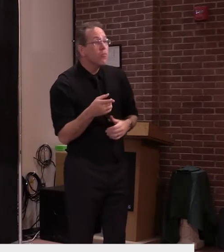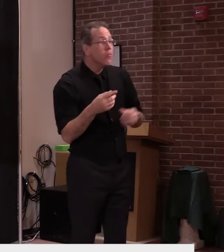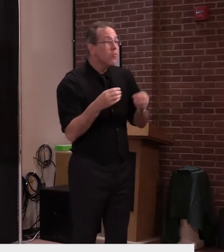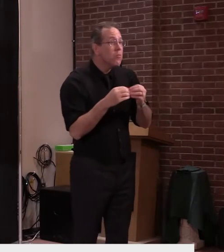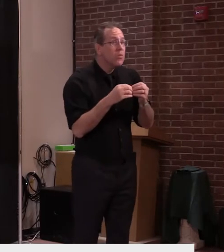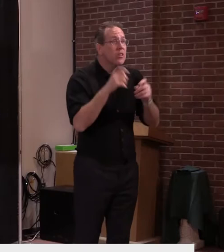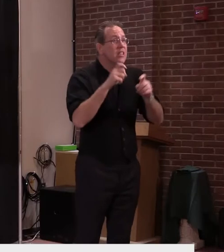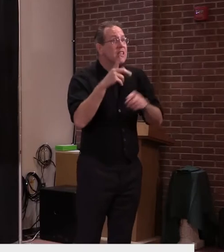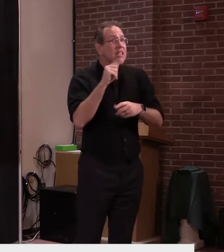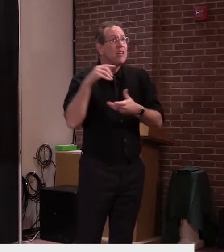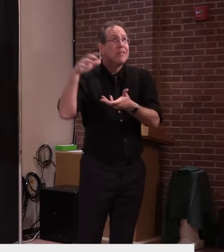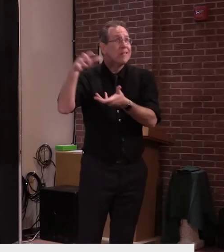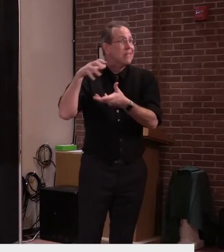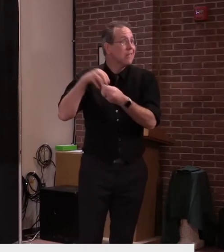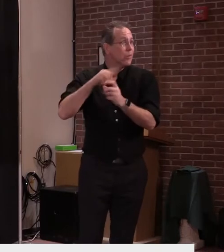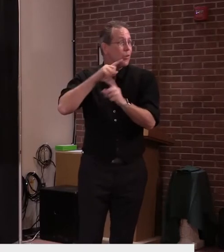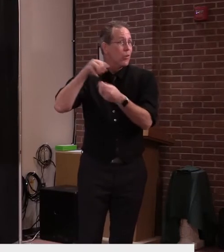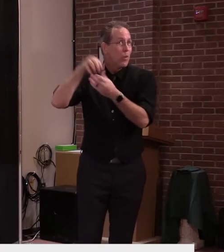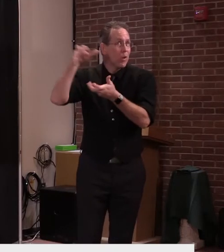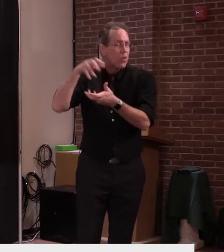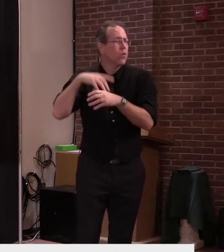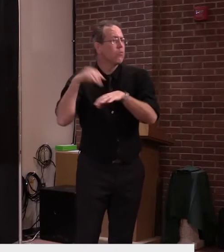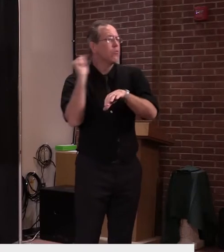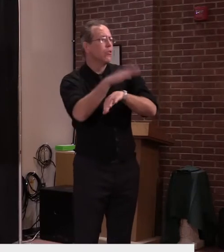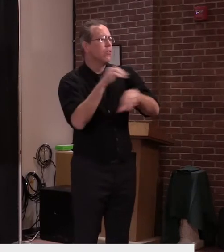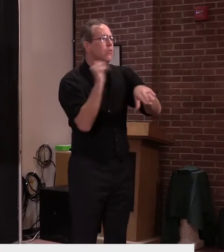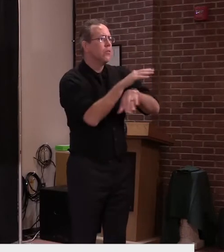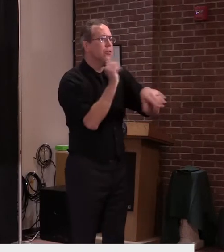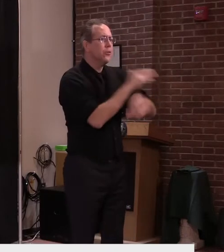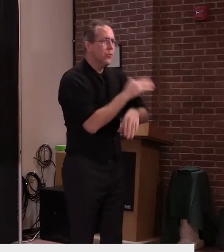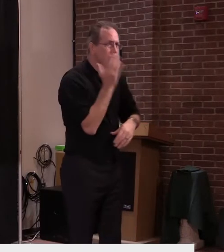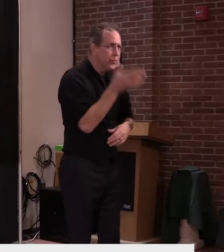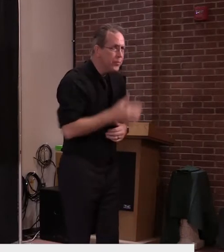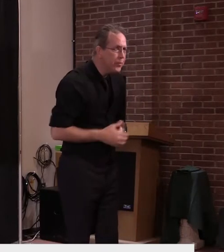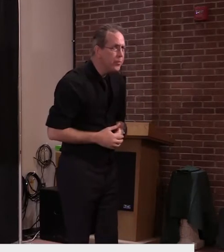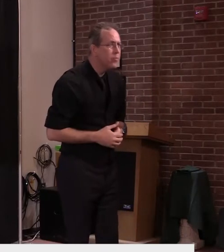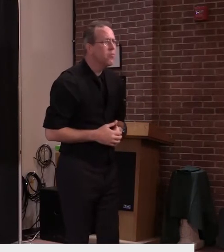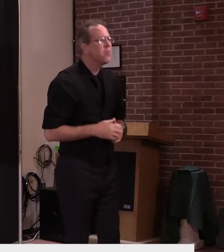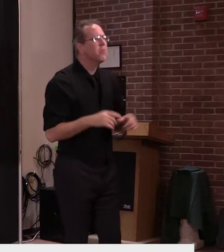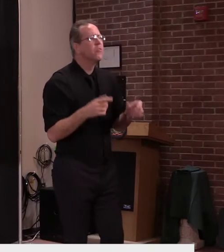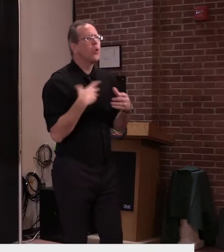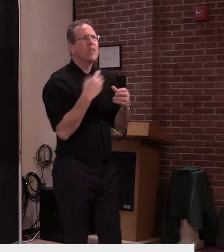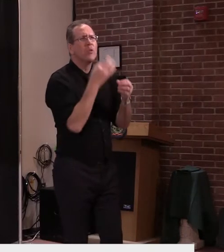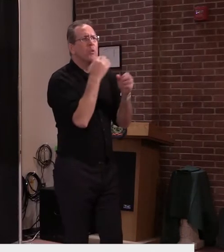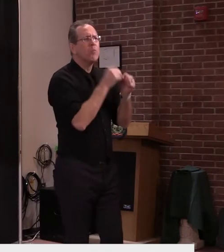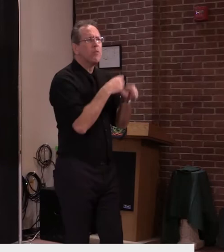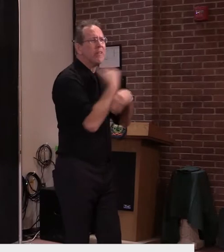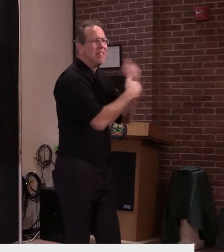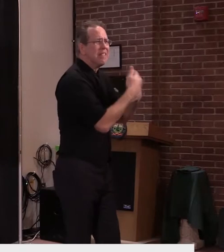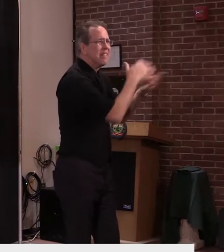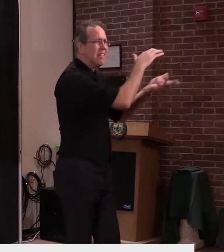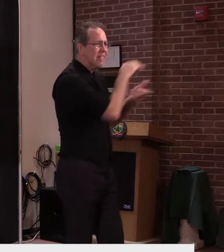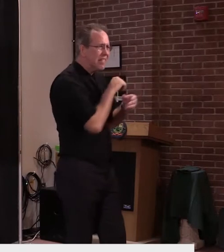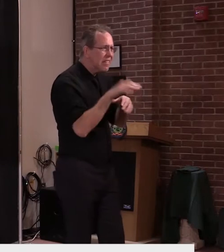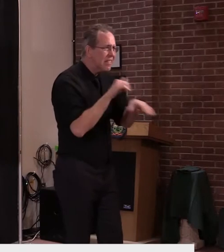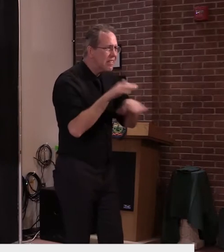to Vermonters as possible and as fast as possible through programs like the Amazon program the governor